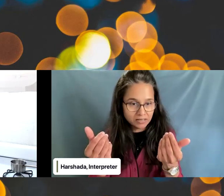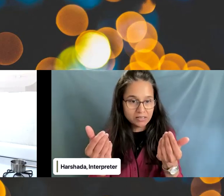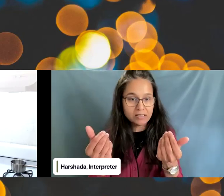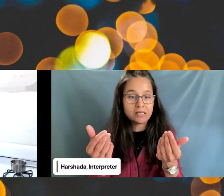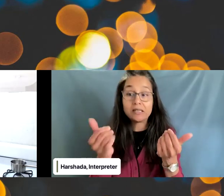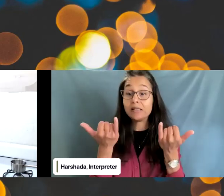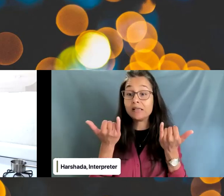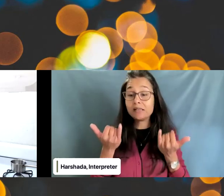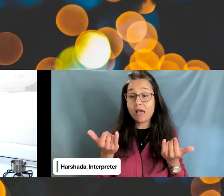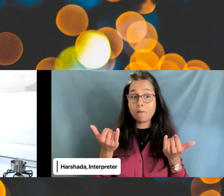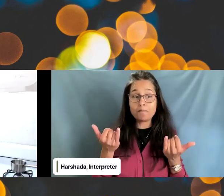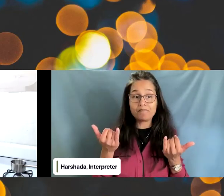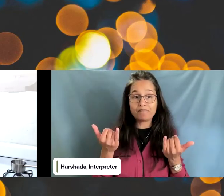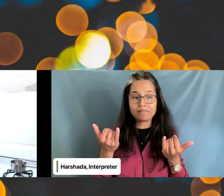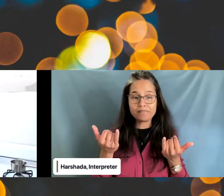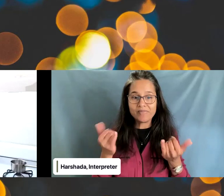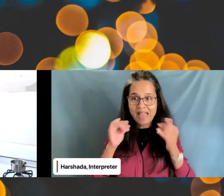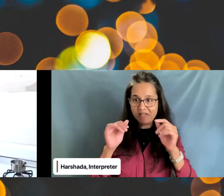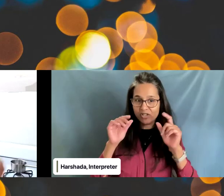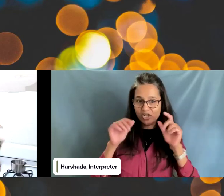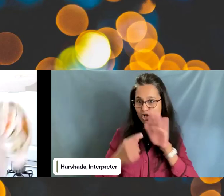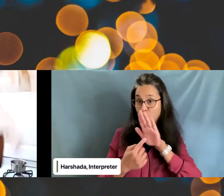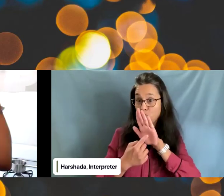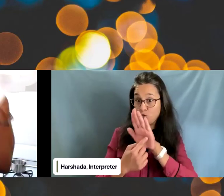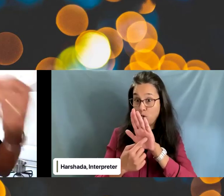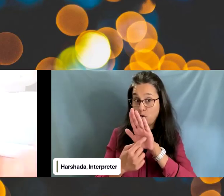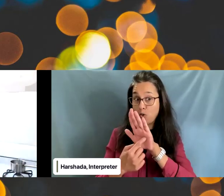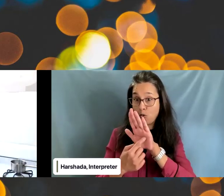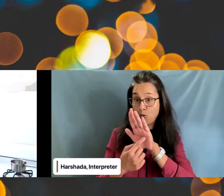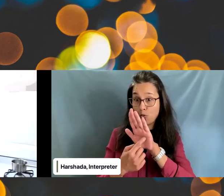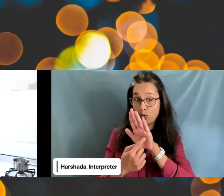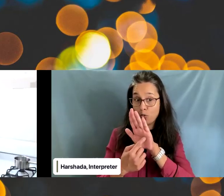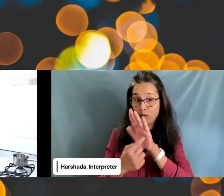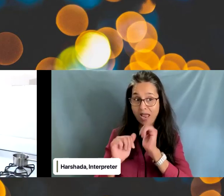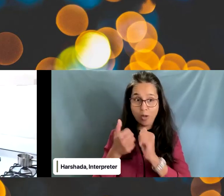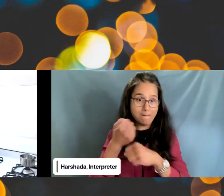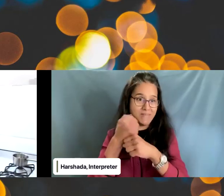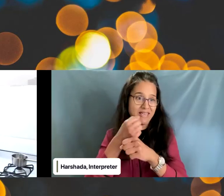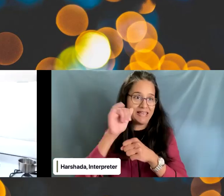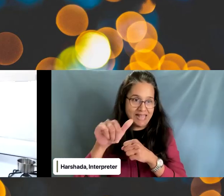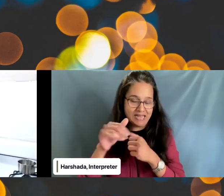Okay, so let me zoom in to show you how I'm gonna be making crust from scratch.